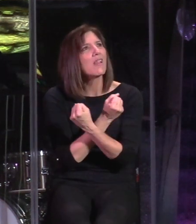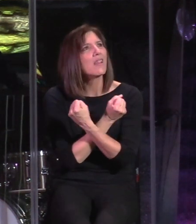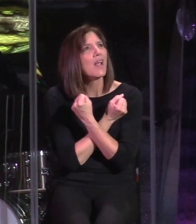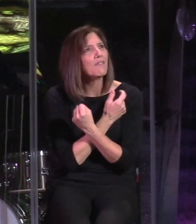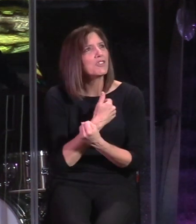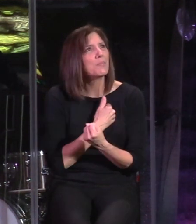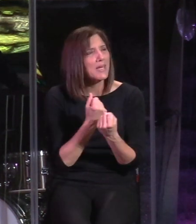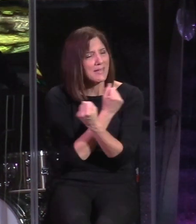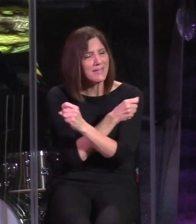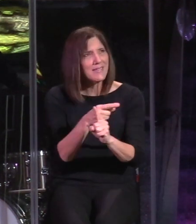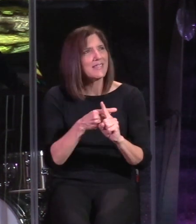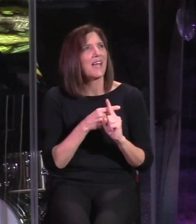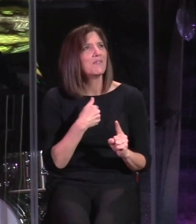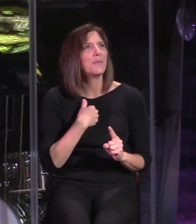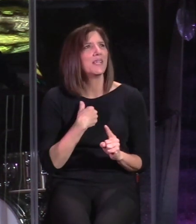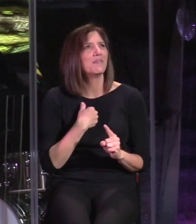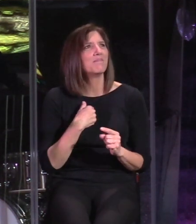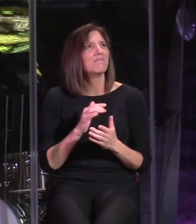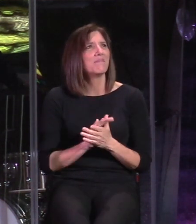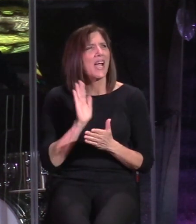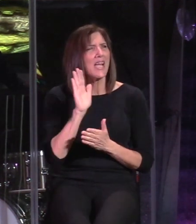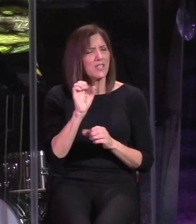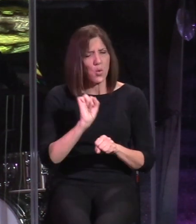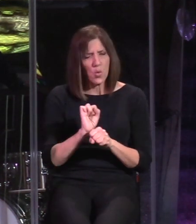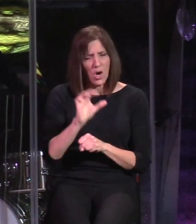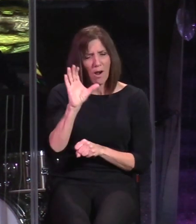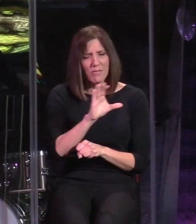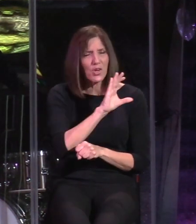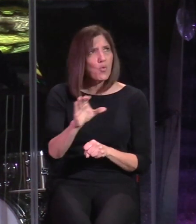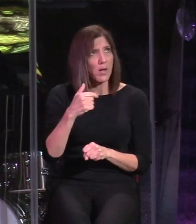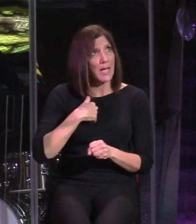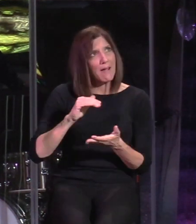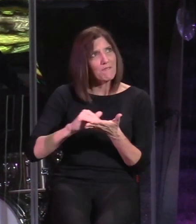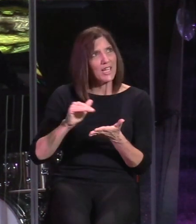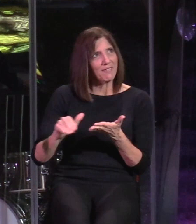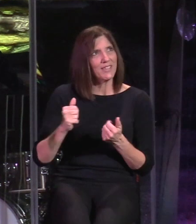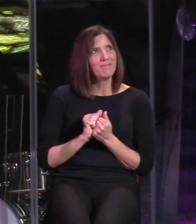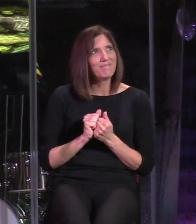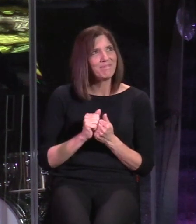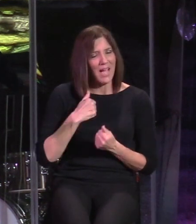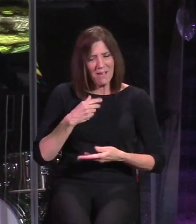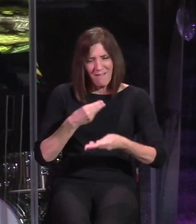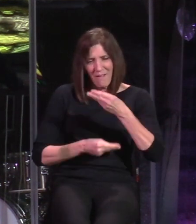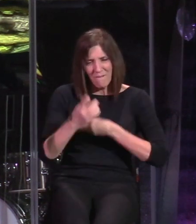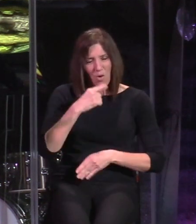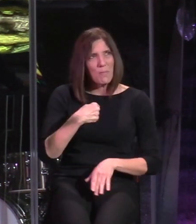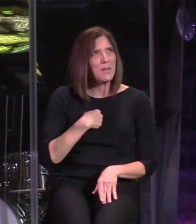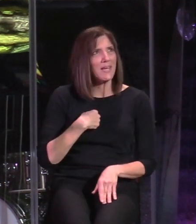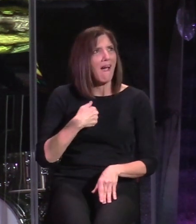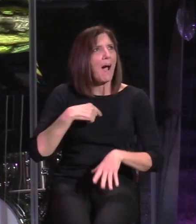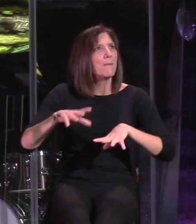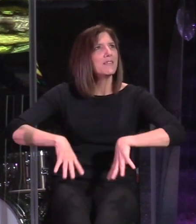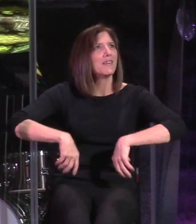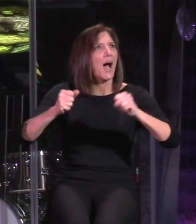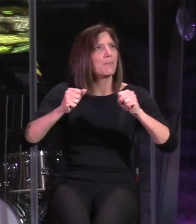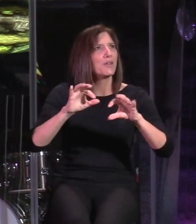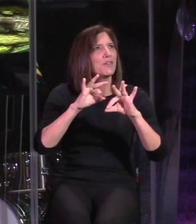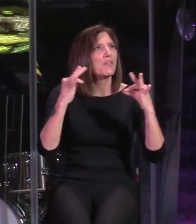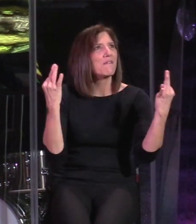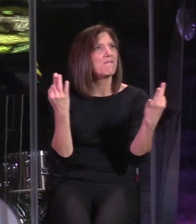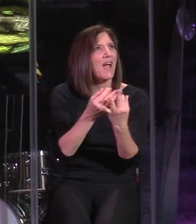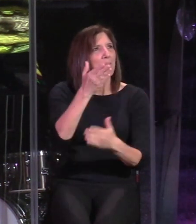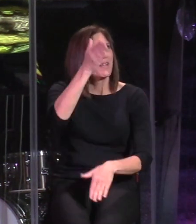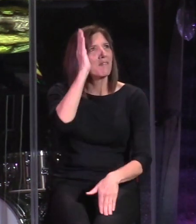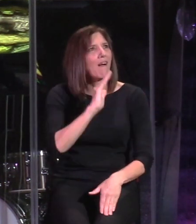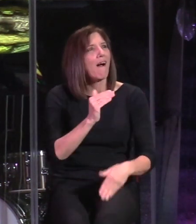by Christ and what he has done. I am forgiven. I am redeemed. I am adopted. Thank you,